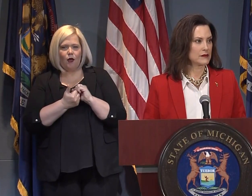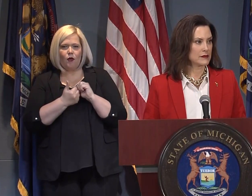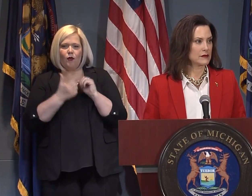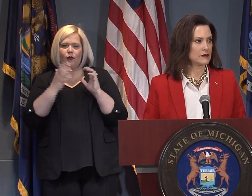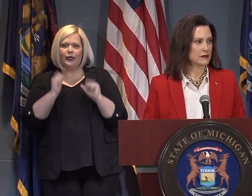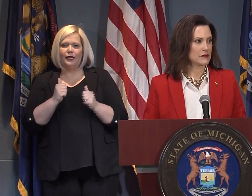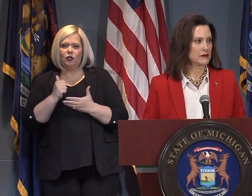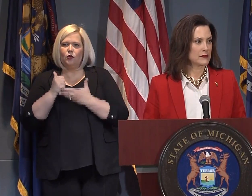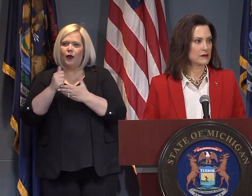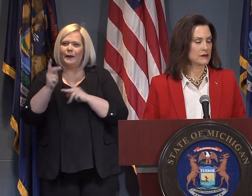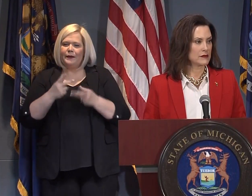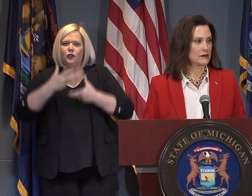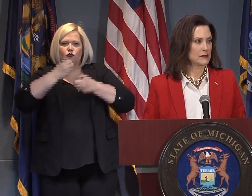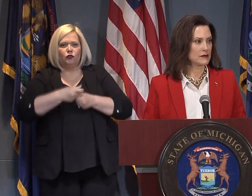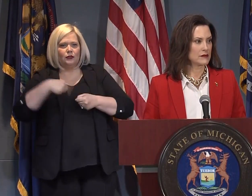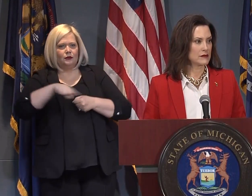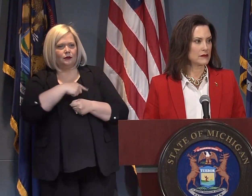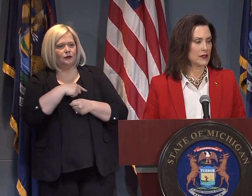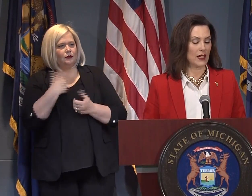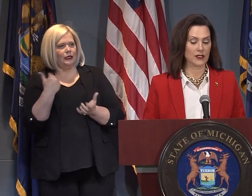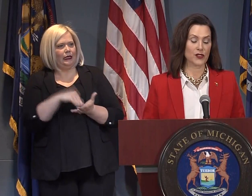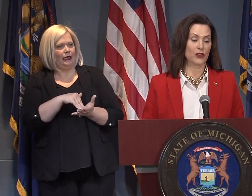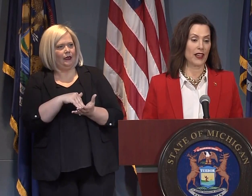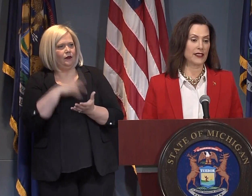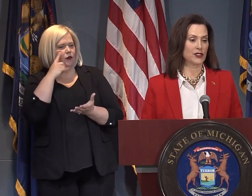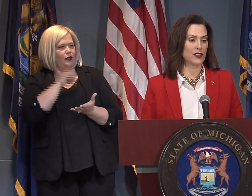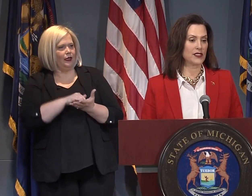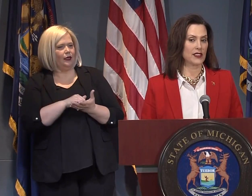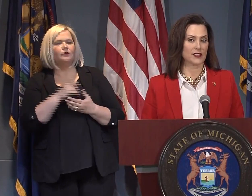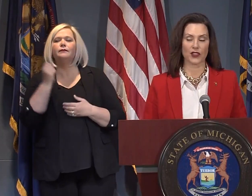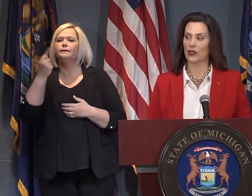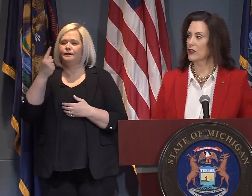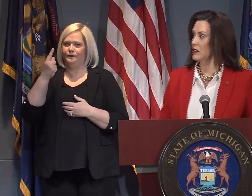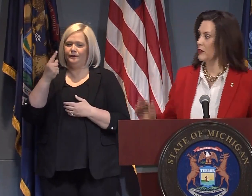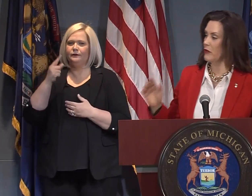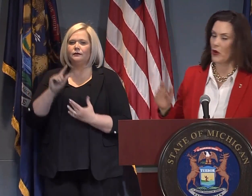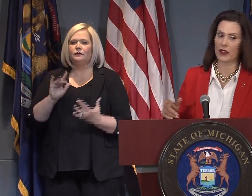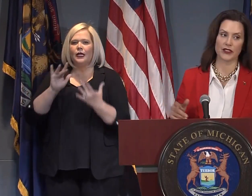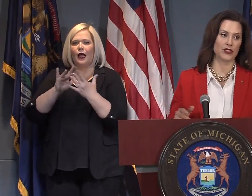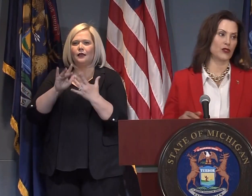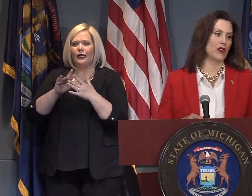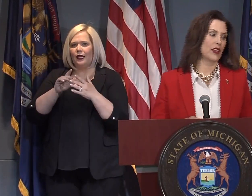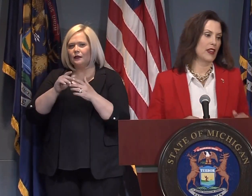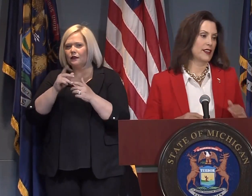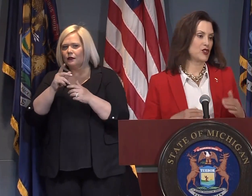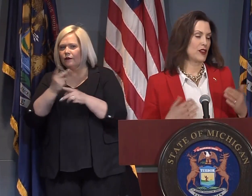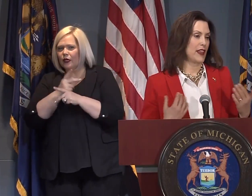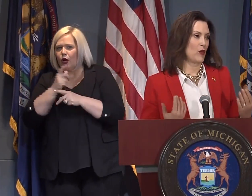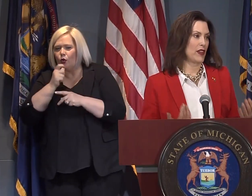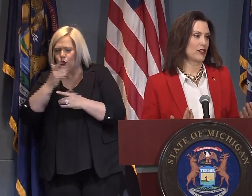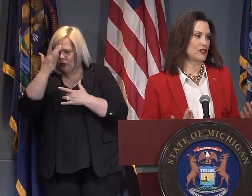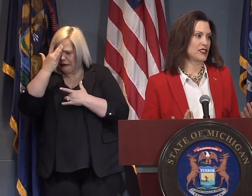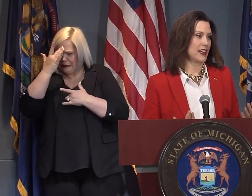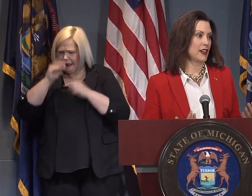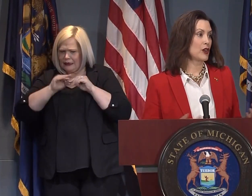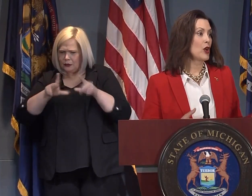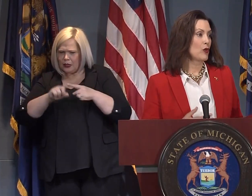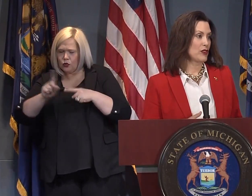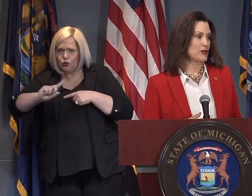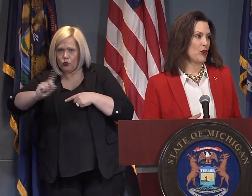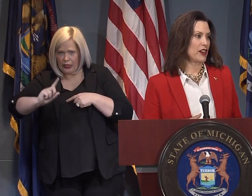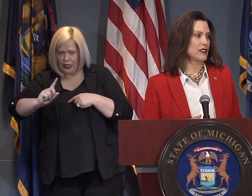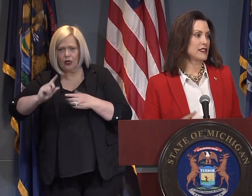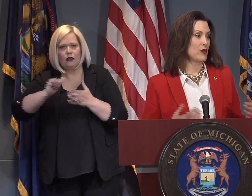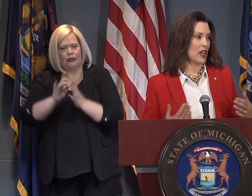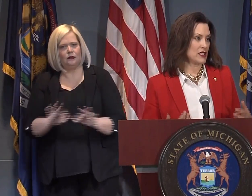in contact tracing considering that? Yeah, so contact tracing is a critical component to ensuring that we understand